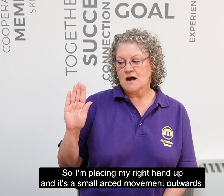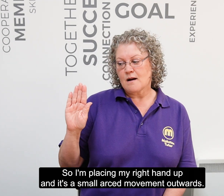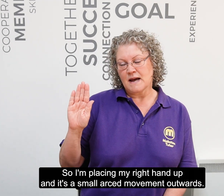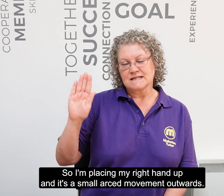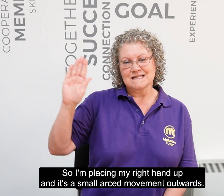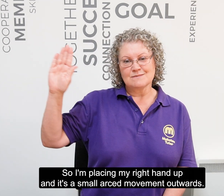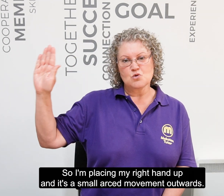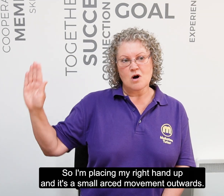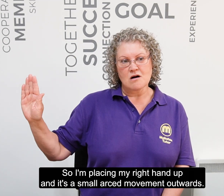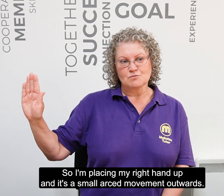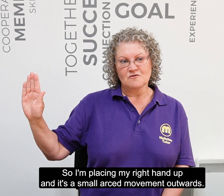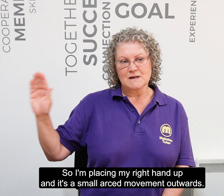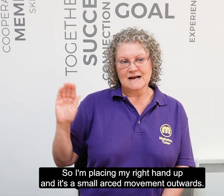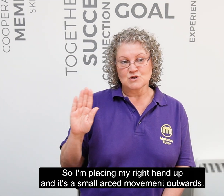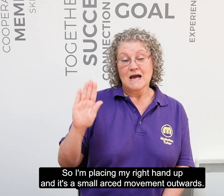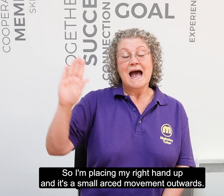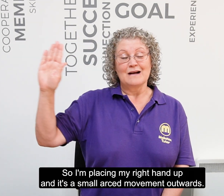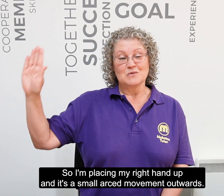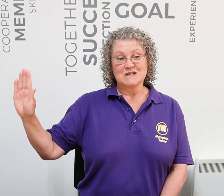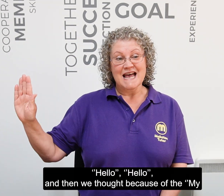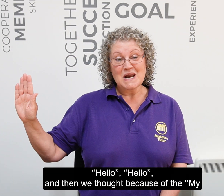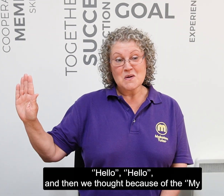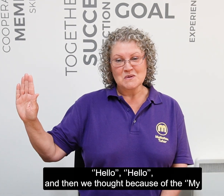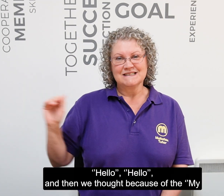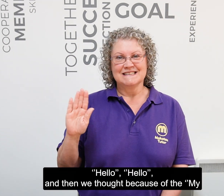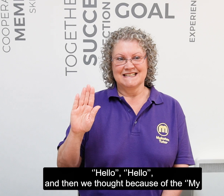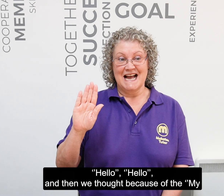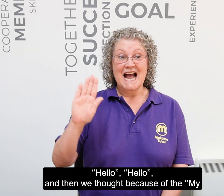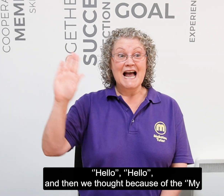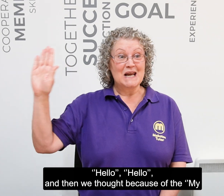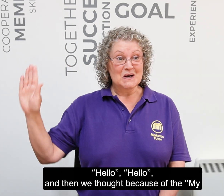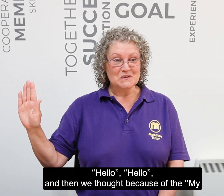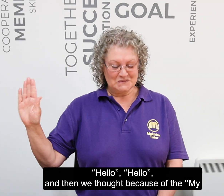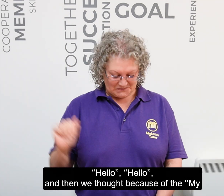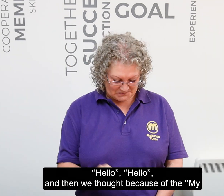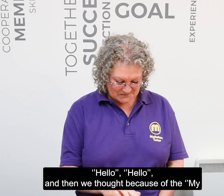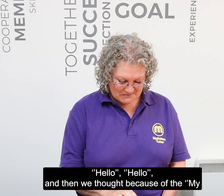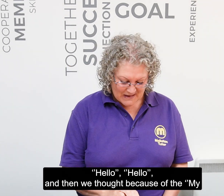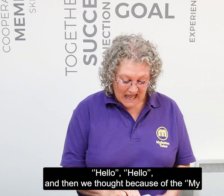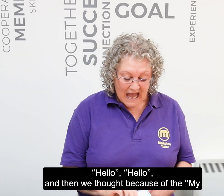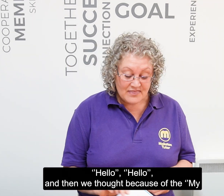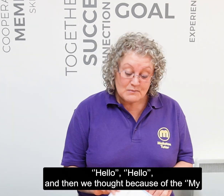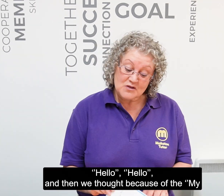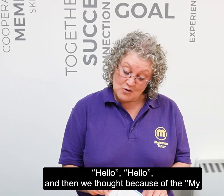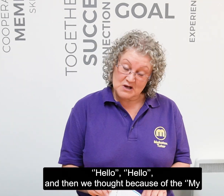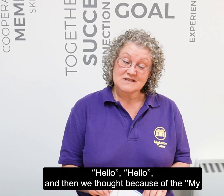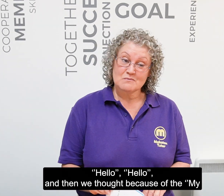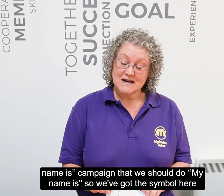up, and it's a small arced movement outwards. Hello, hello. And then we thought, because of the My Name